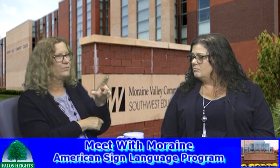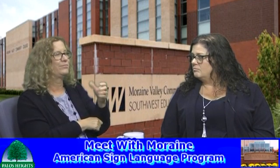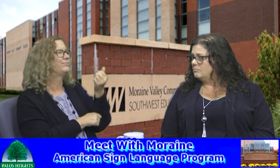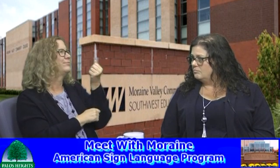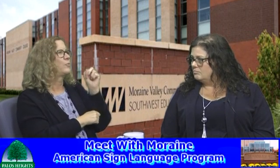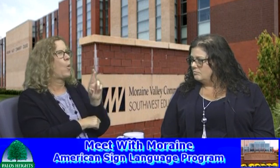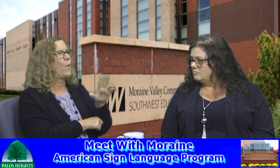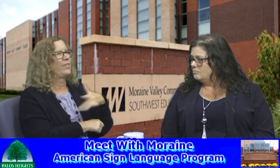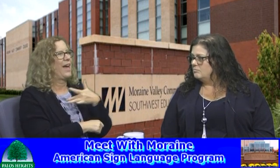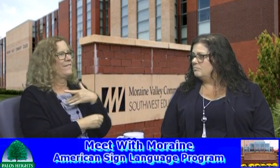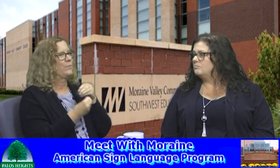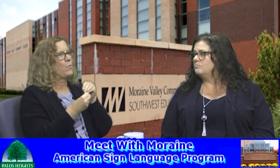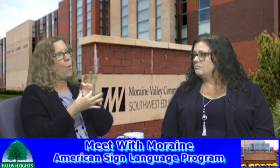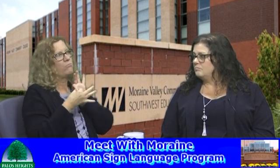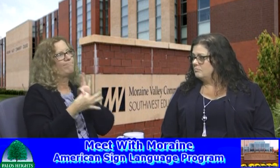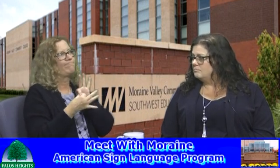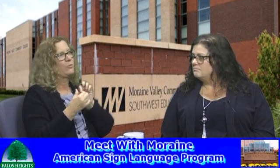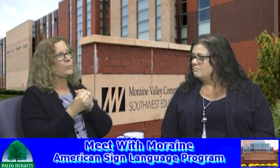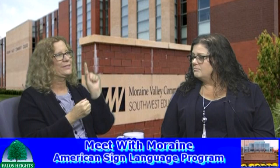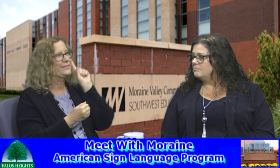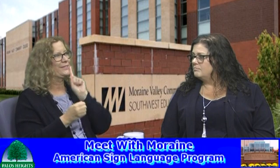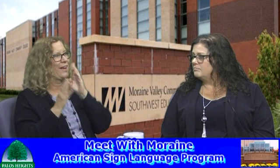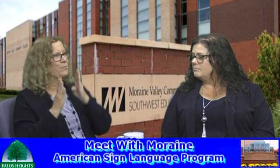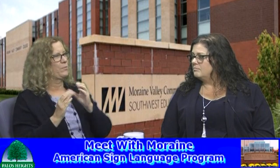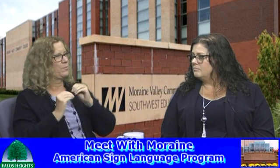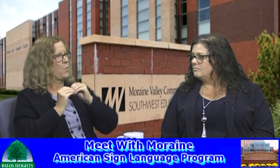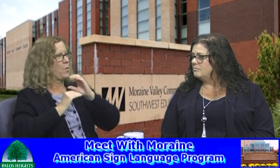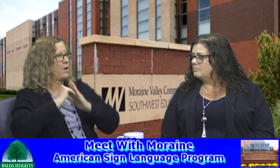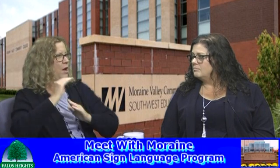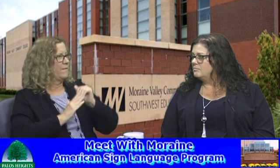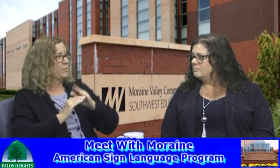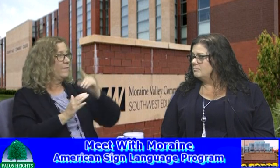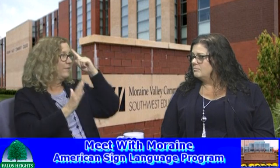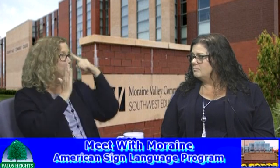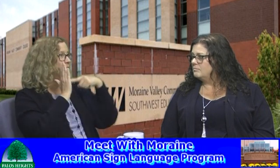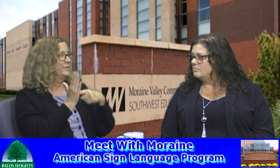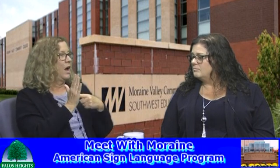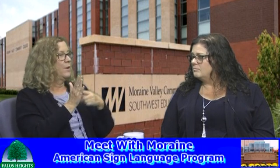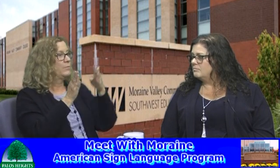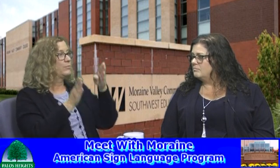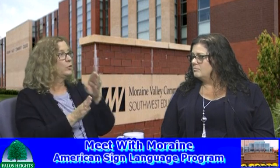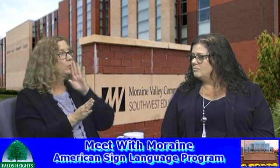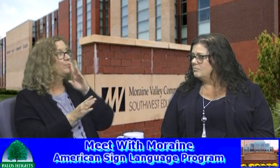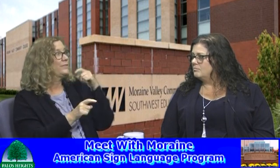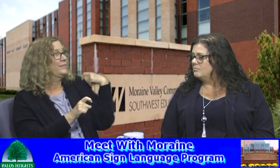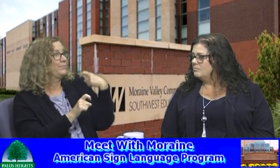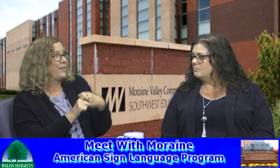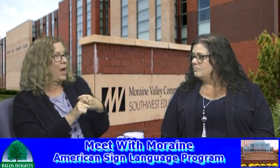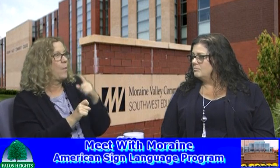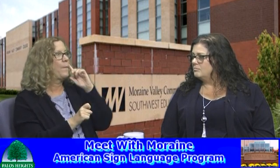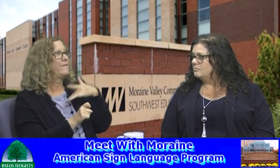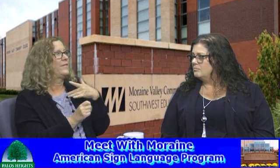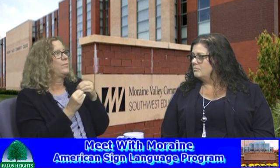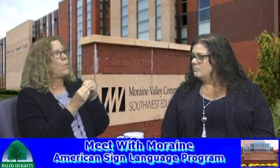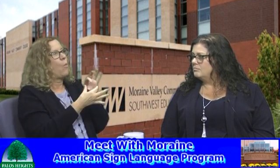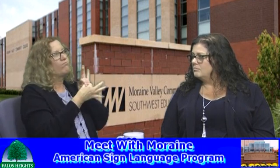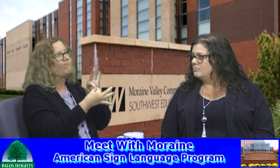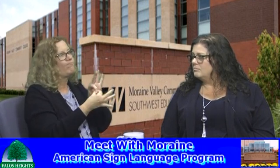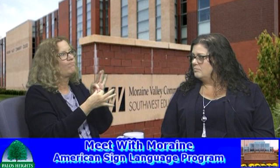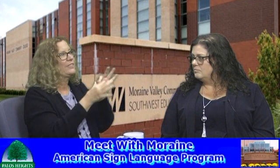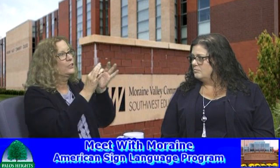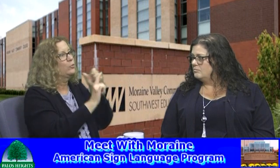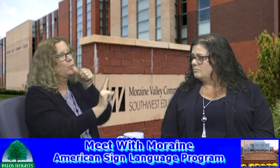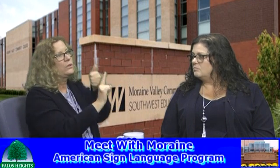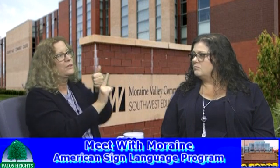somebody who comes from another country who is deaf, and they have an interpreter with a certified deaf interpreter there to be able to mediate that